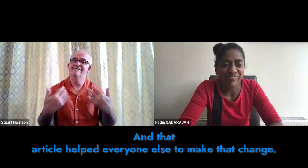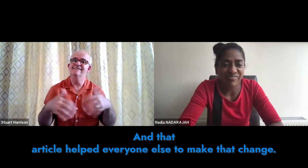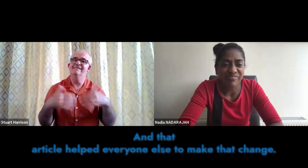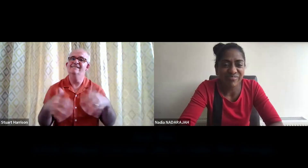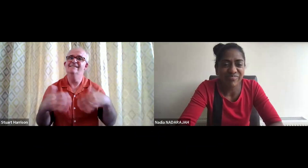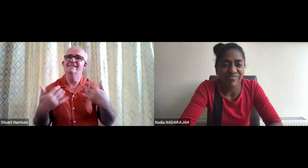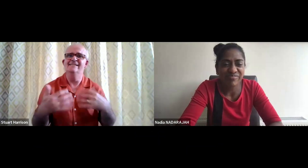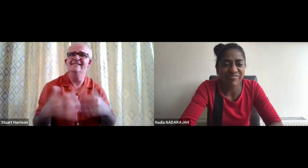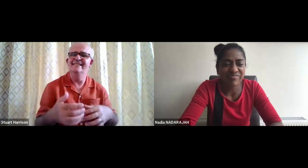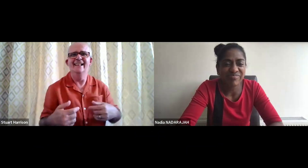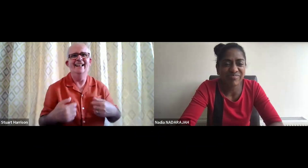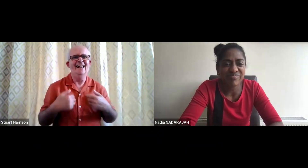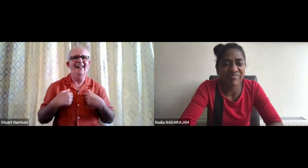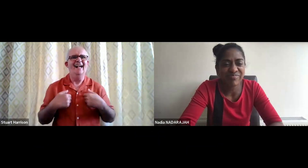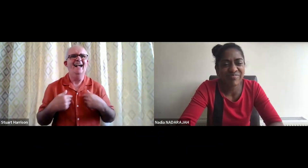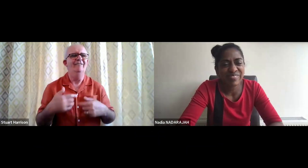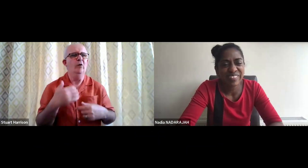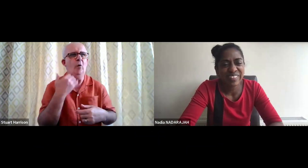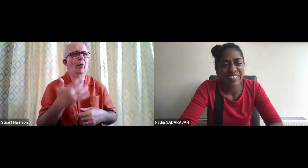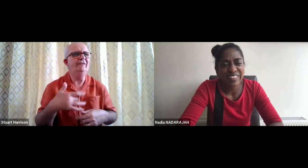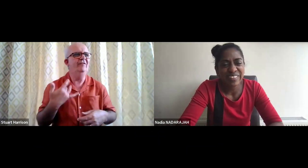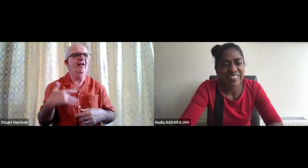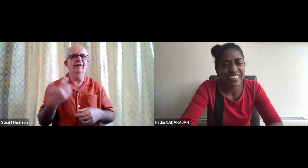that change. Mm.